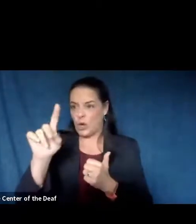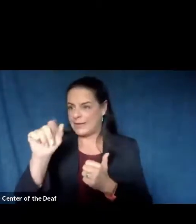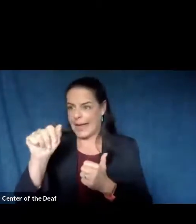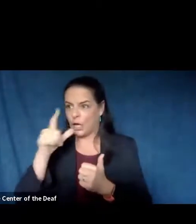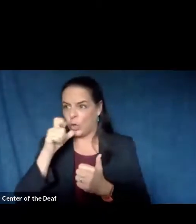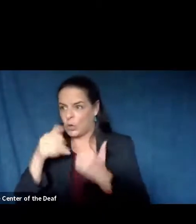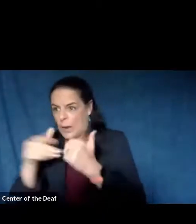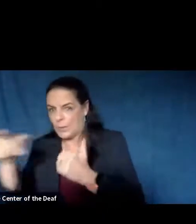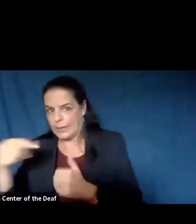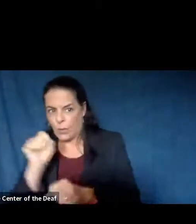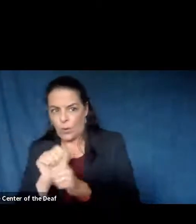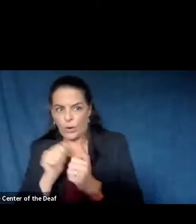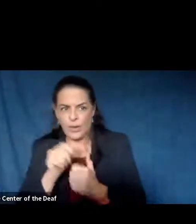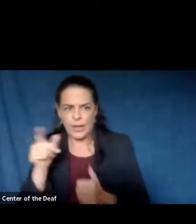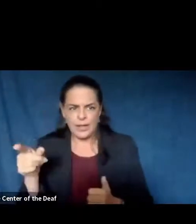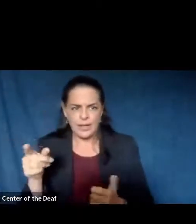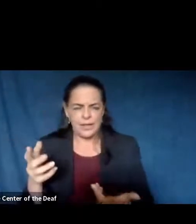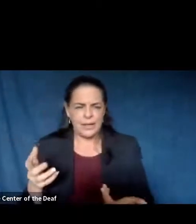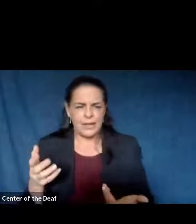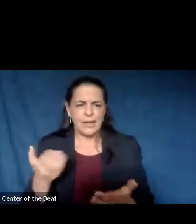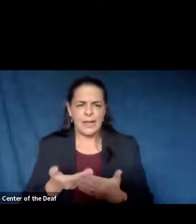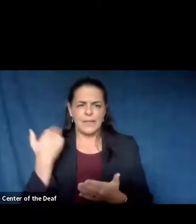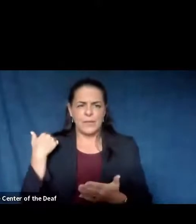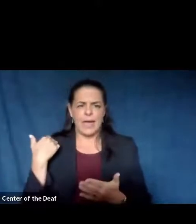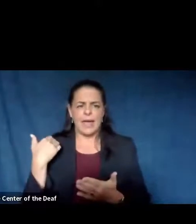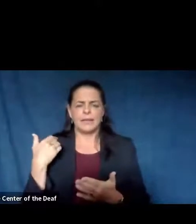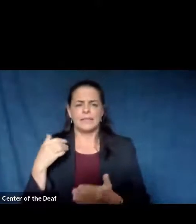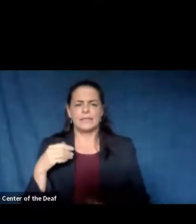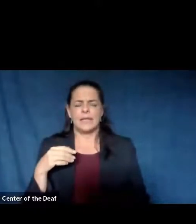forward, moving forward in the past.